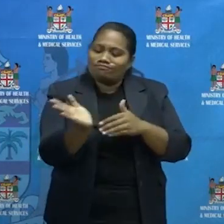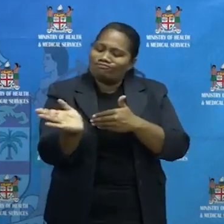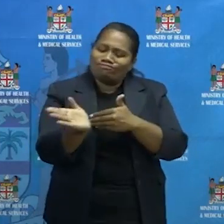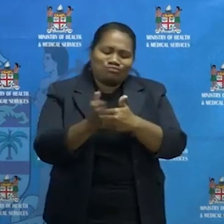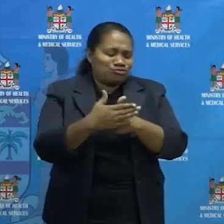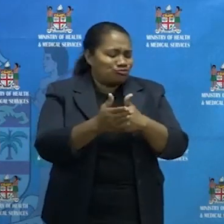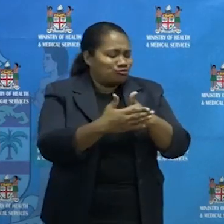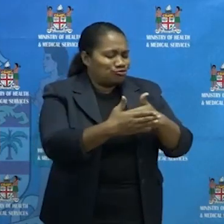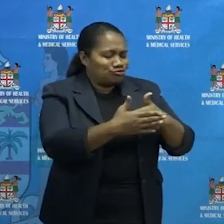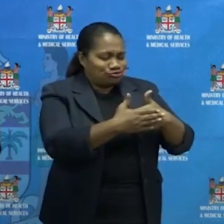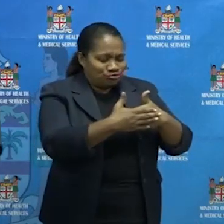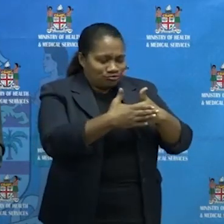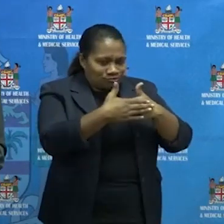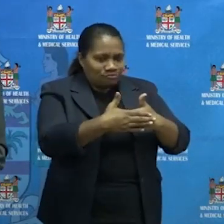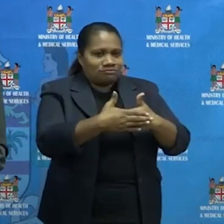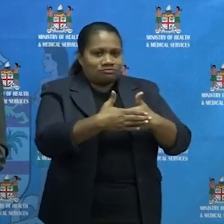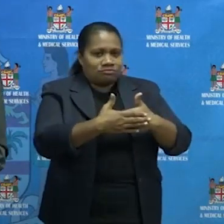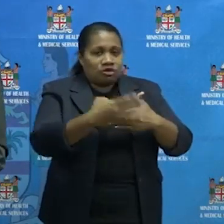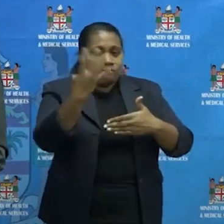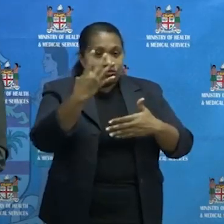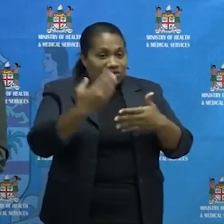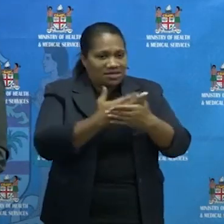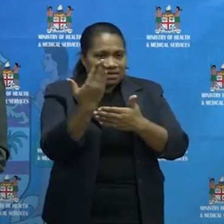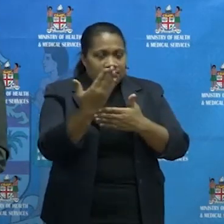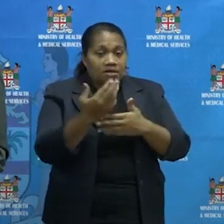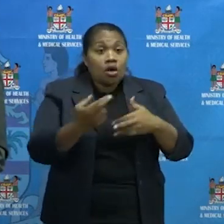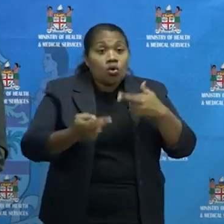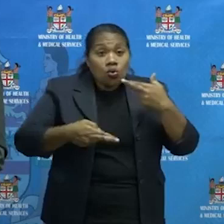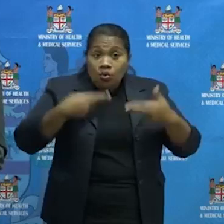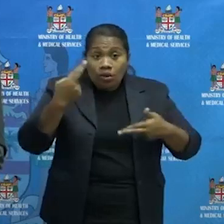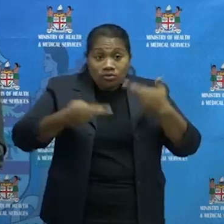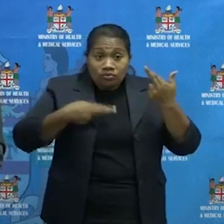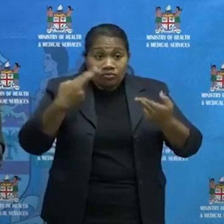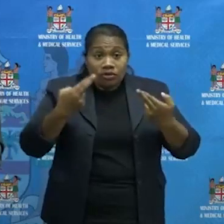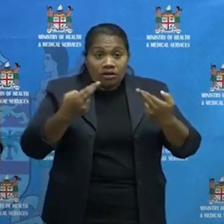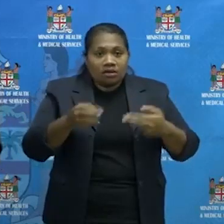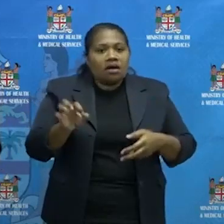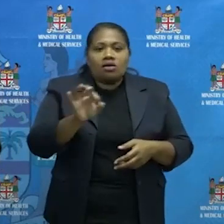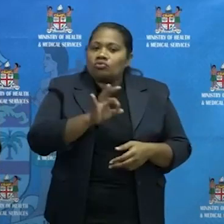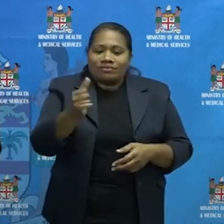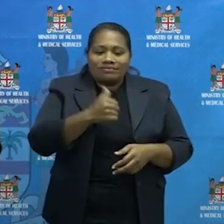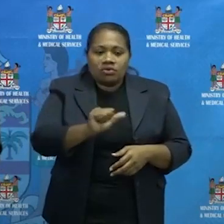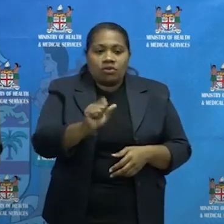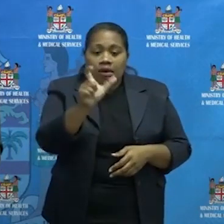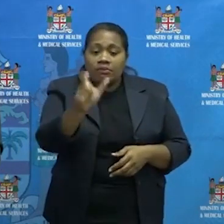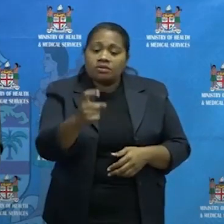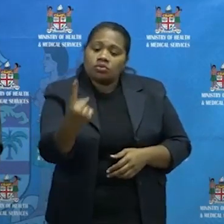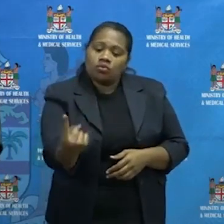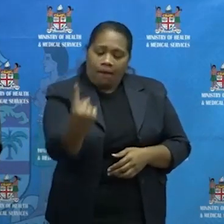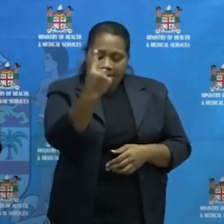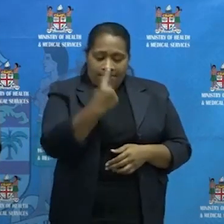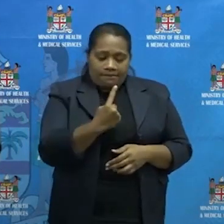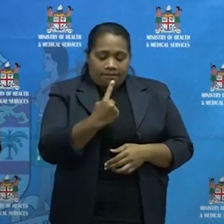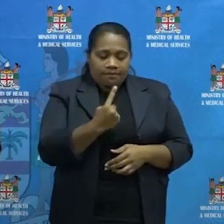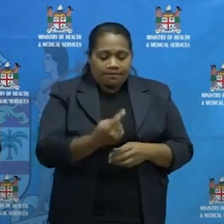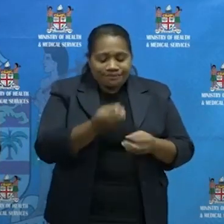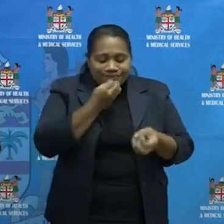Restaurants must not open for in-person dining, but may offer delivery and takeaway